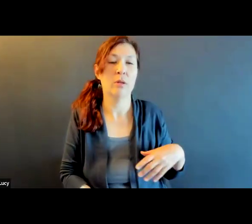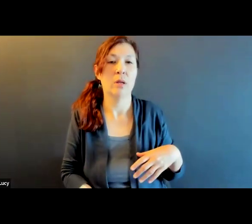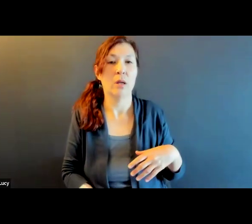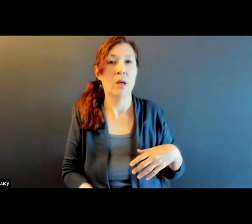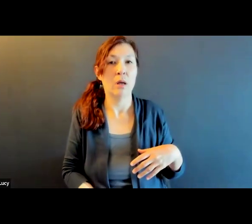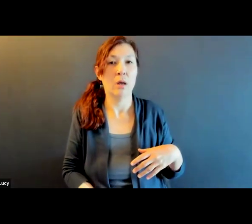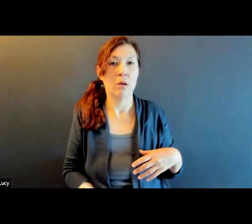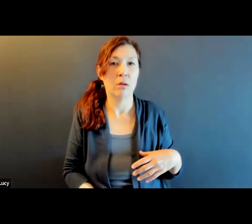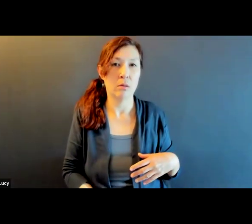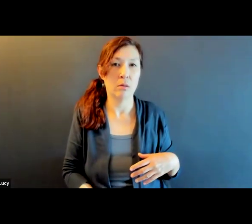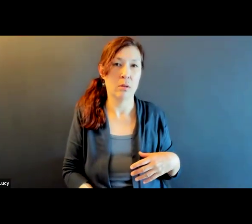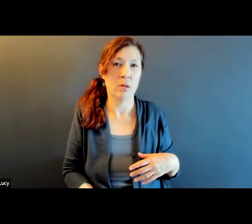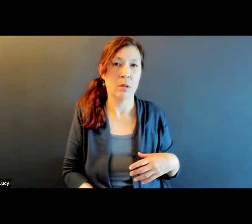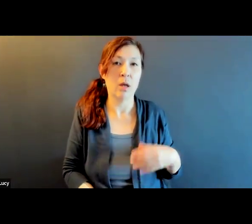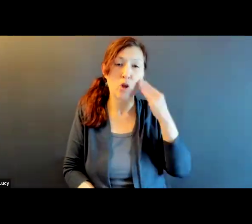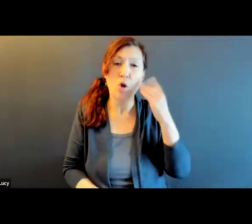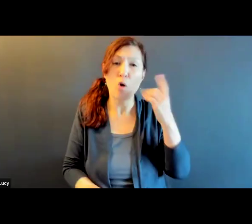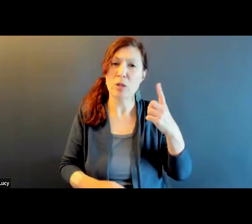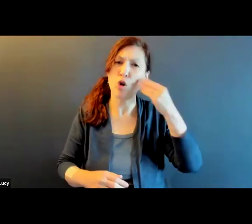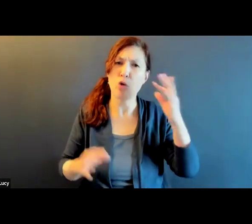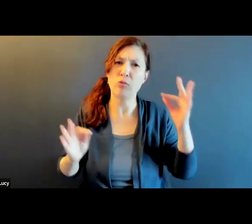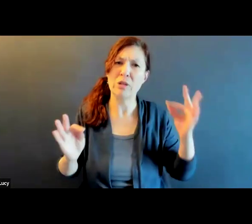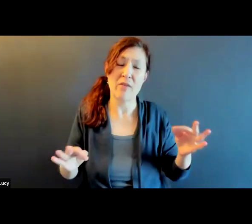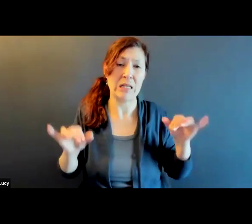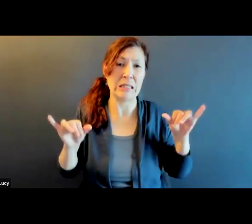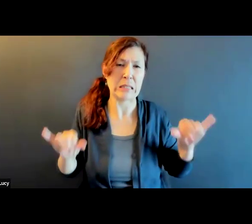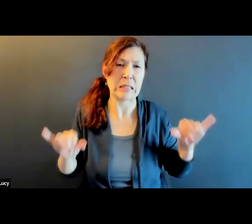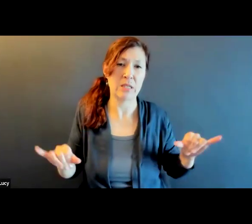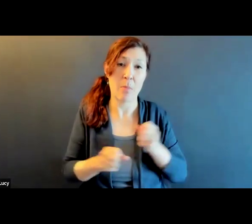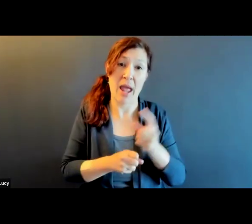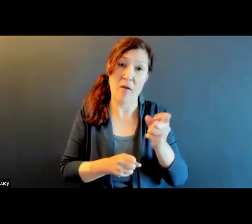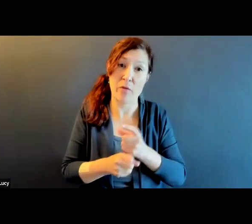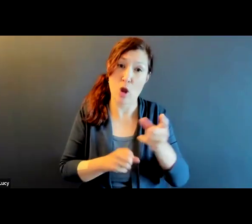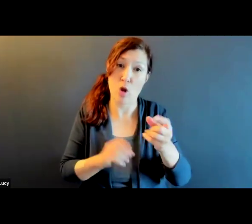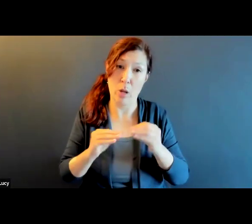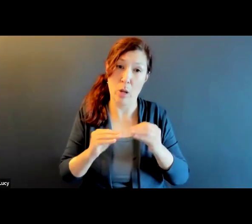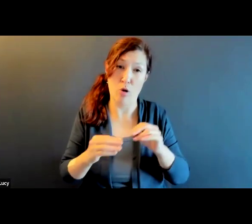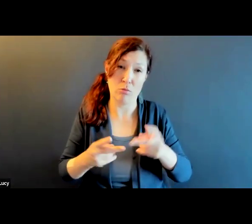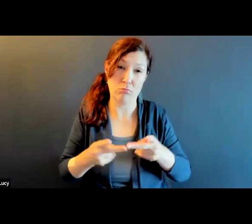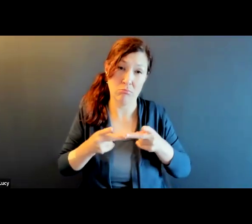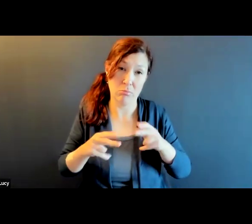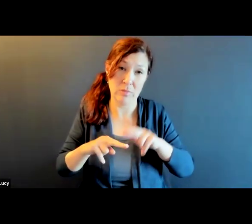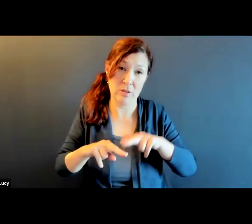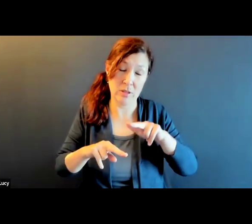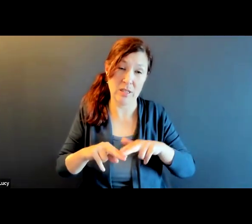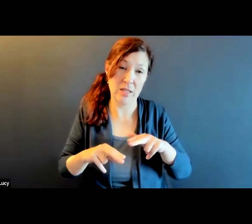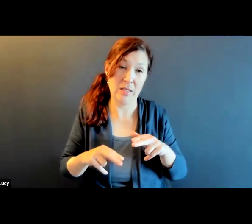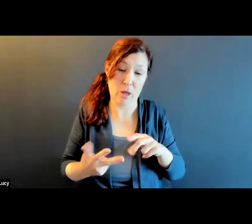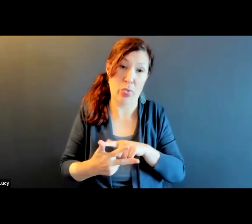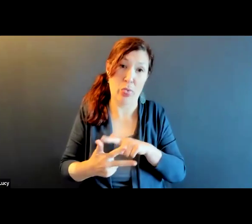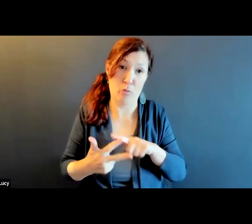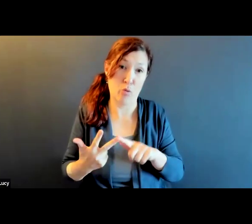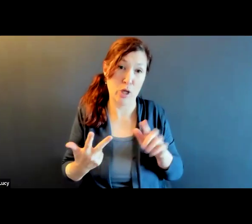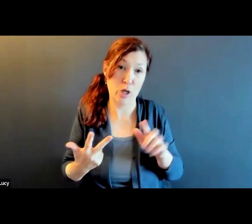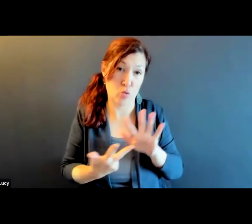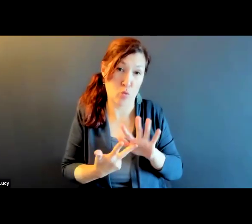seats that we have. That has not changed from one year to the next. The question for me has always been, I know that